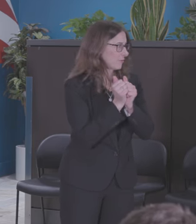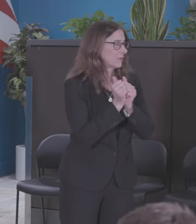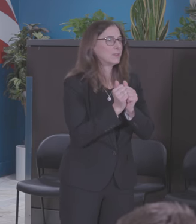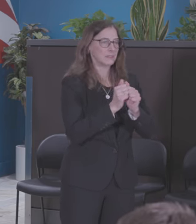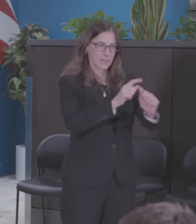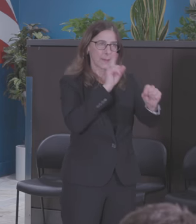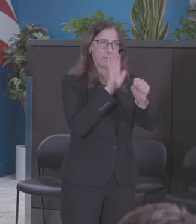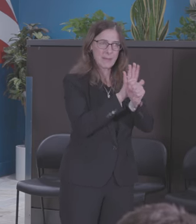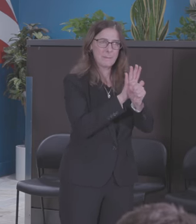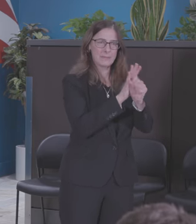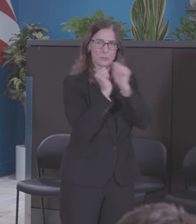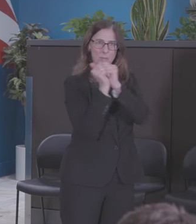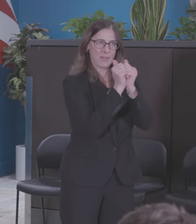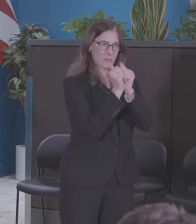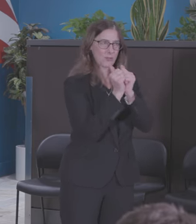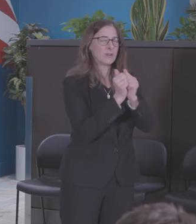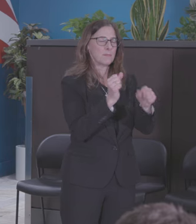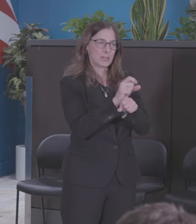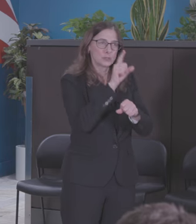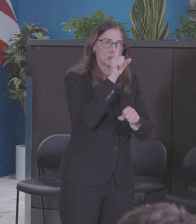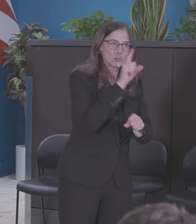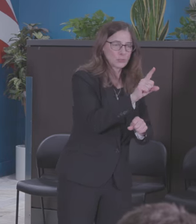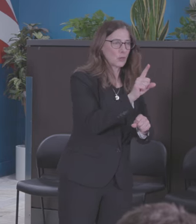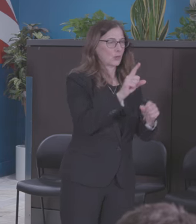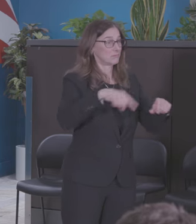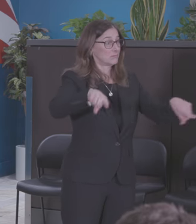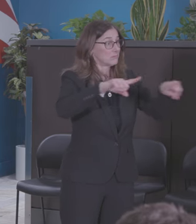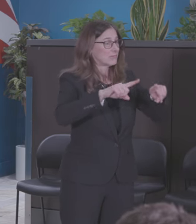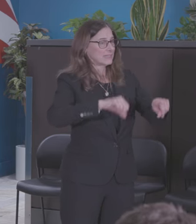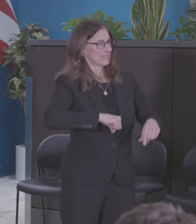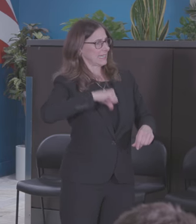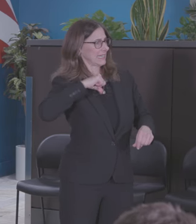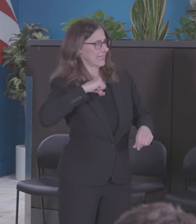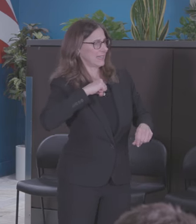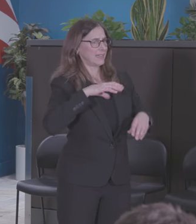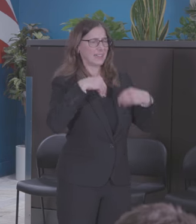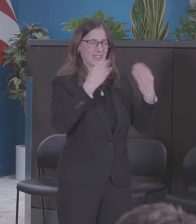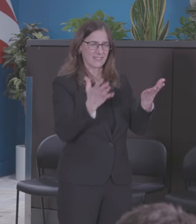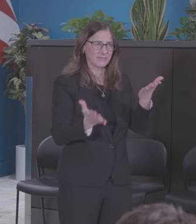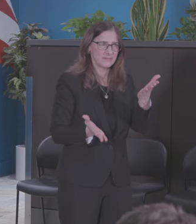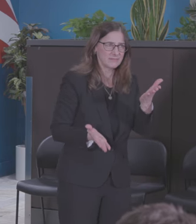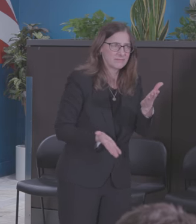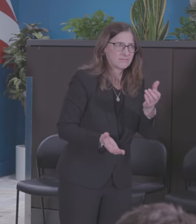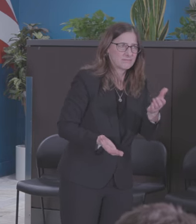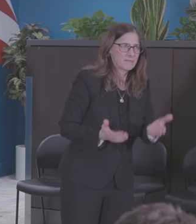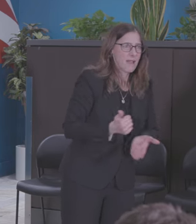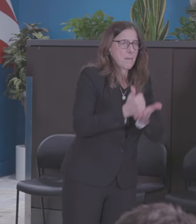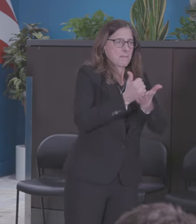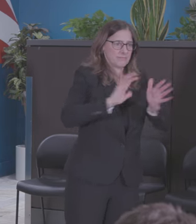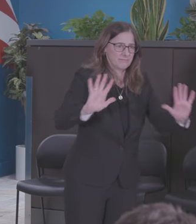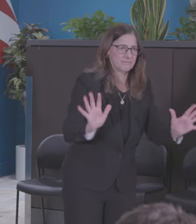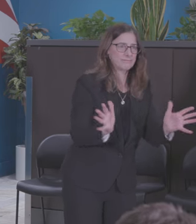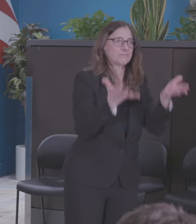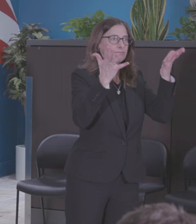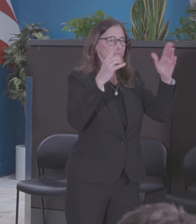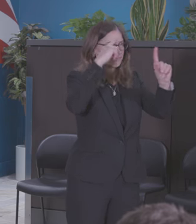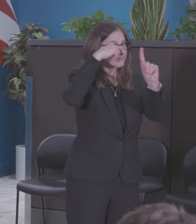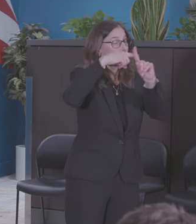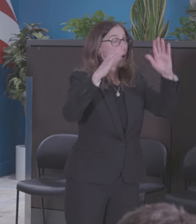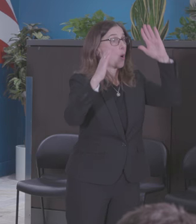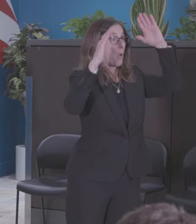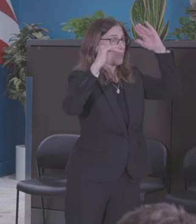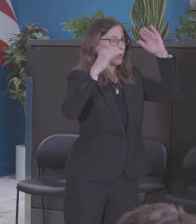commitment to restore and ensure dignity, to provide hope, and to keep a promise to our veterans that they will never